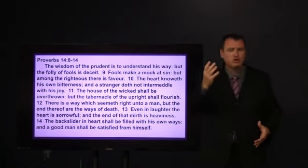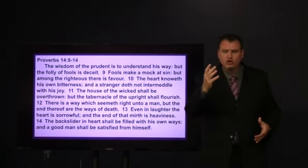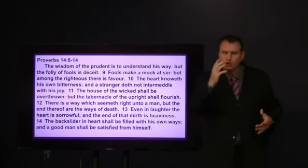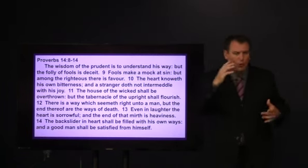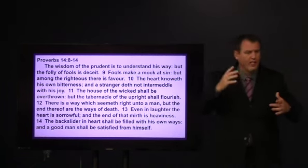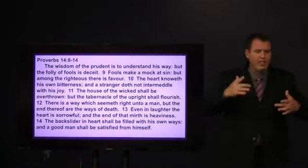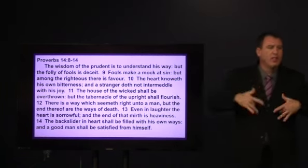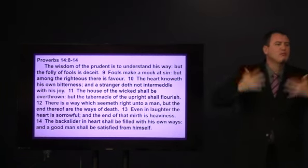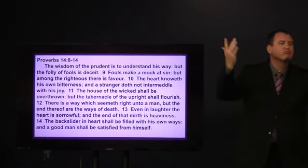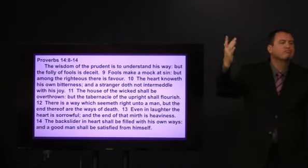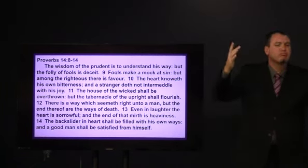shall flourish.